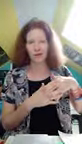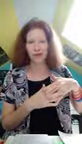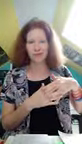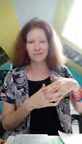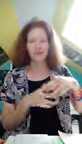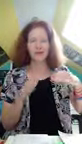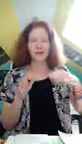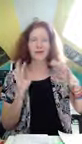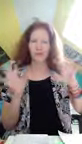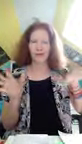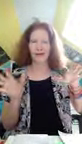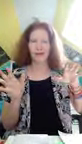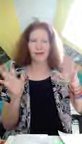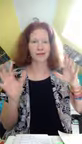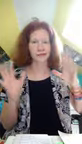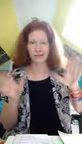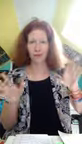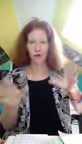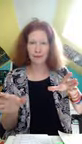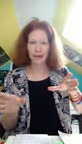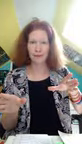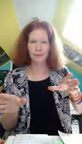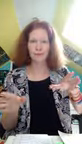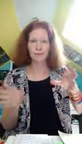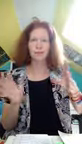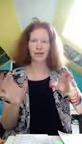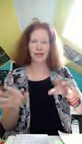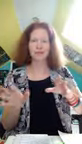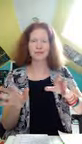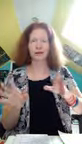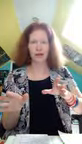friends. Once again, this doesn't always happen, but it happens a lot.